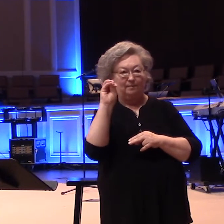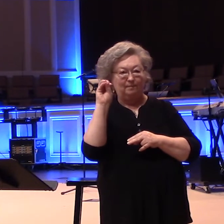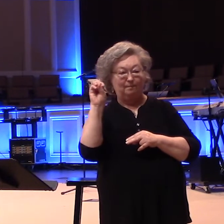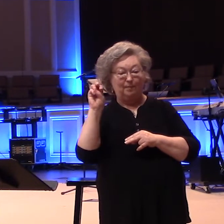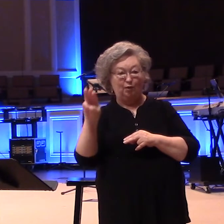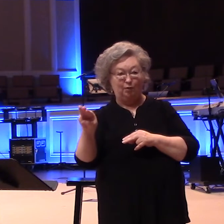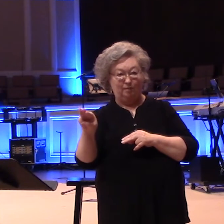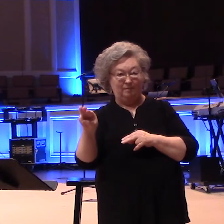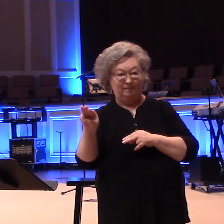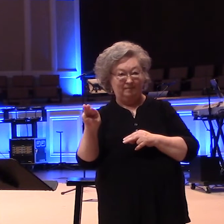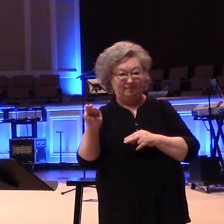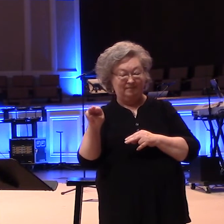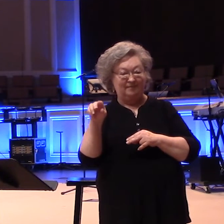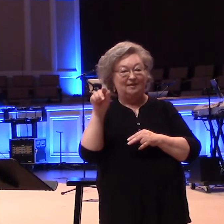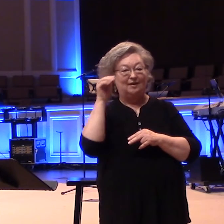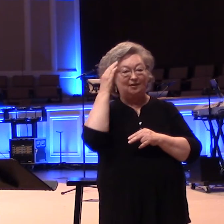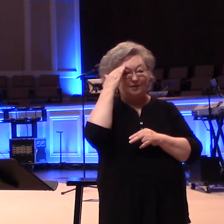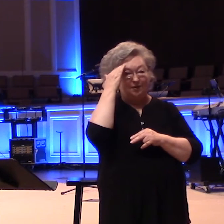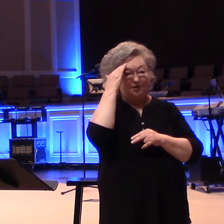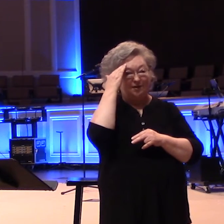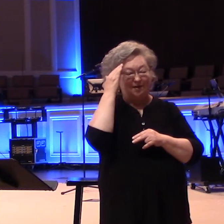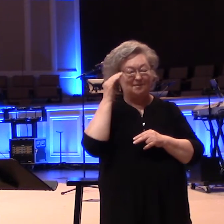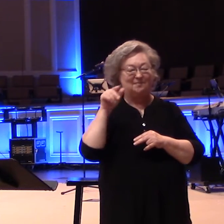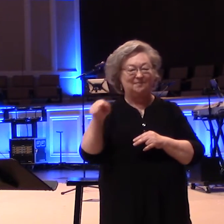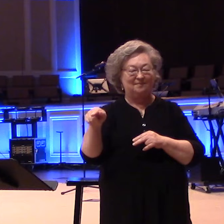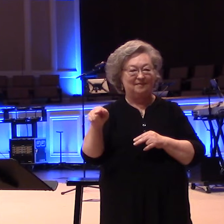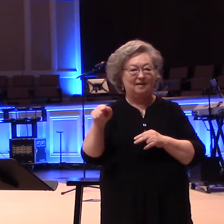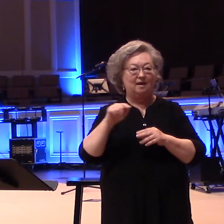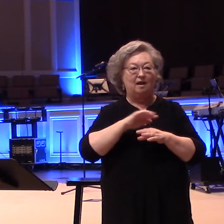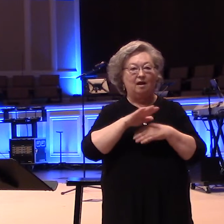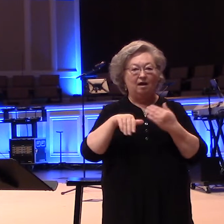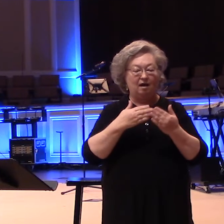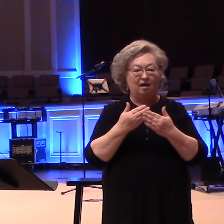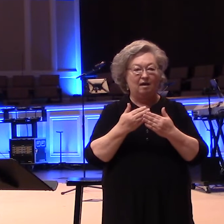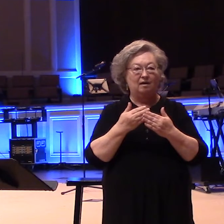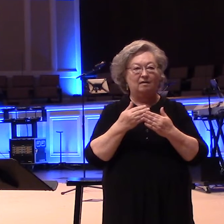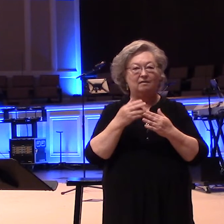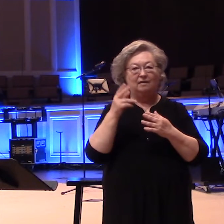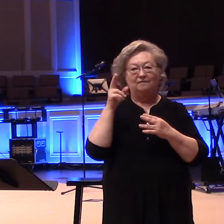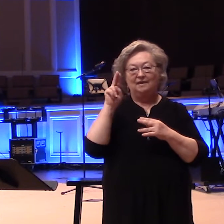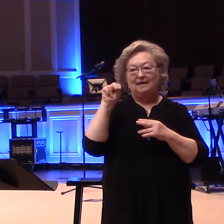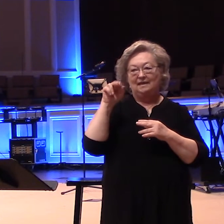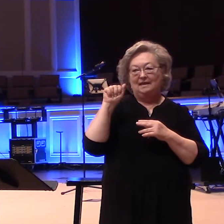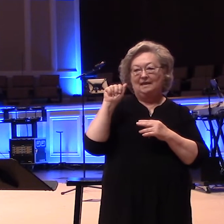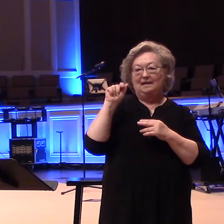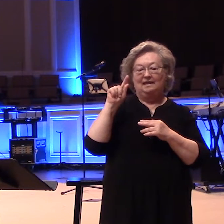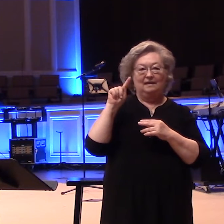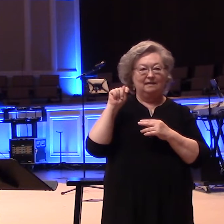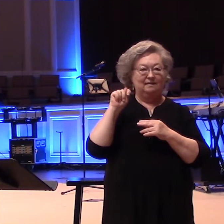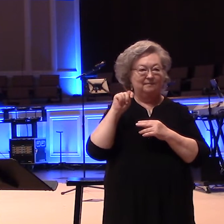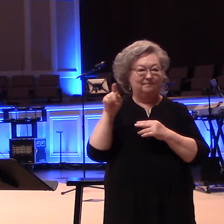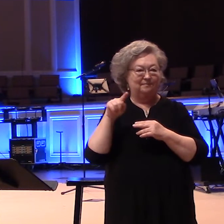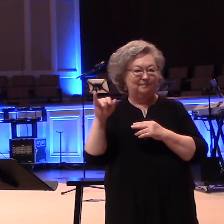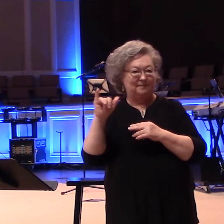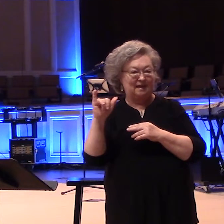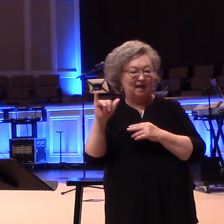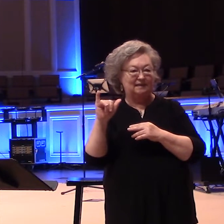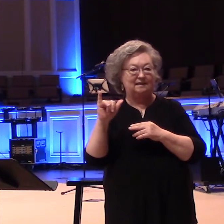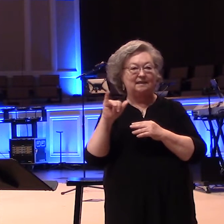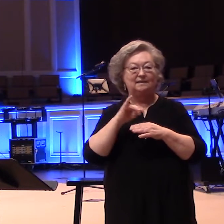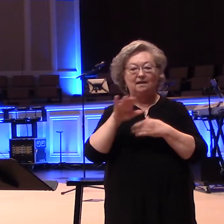Netherlands and pouring into that city and pouring into that neighborhood, the Ten Booms at number